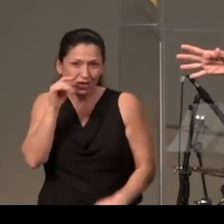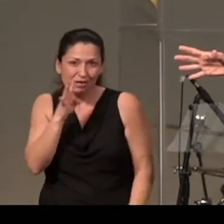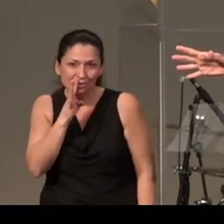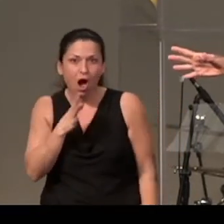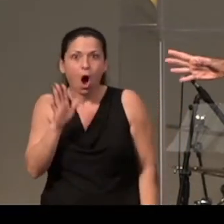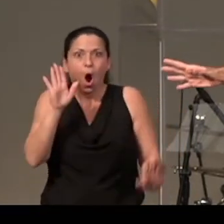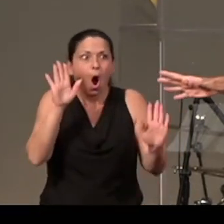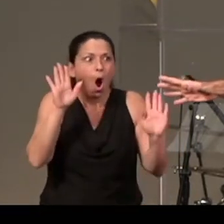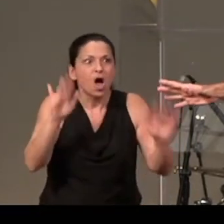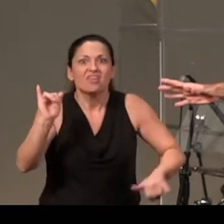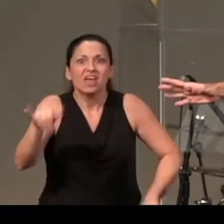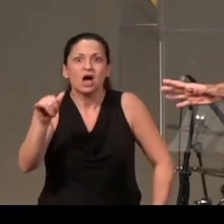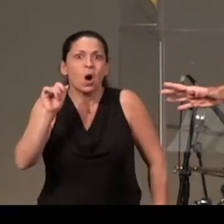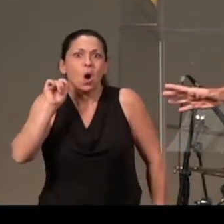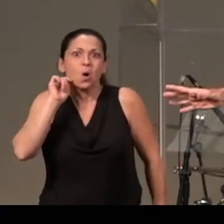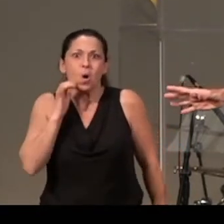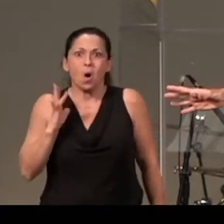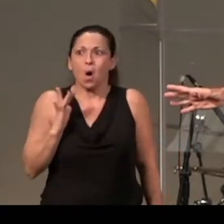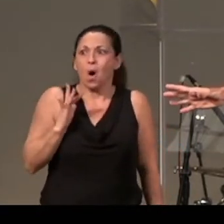Could we do it again?